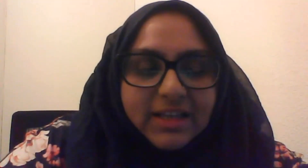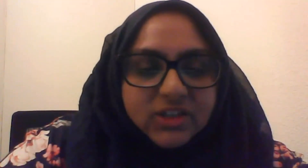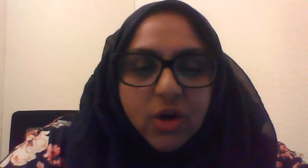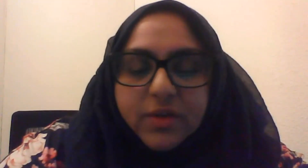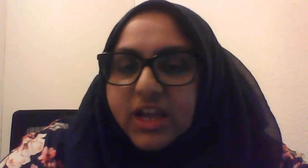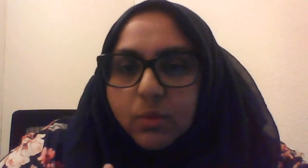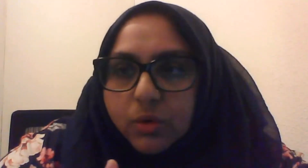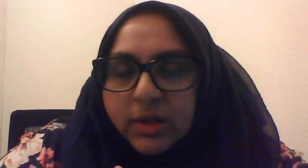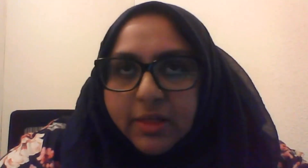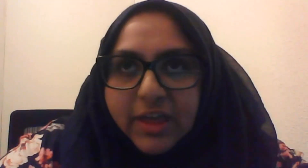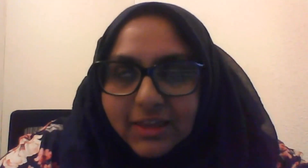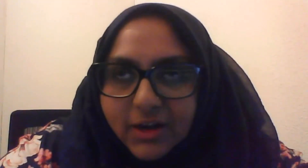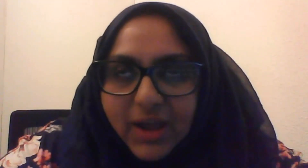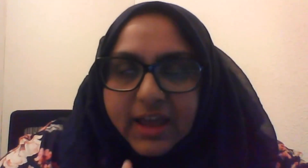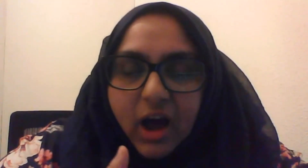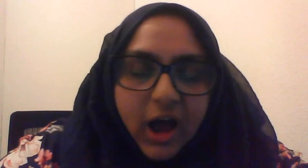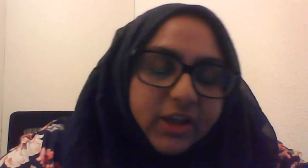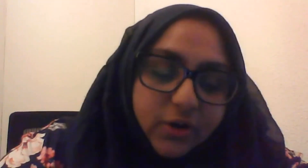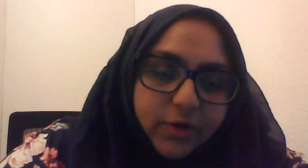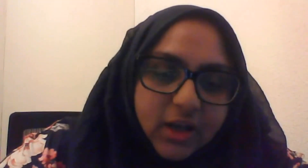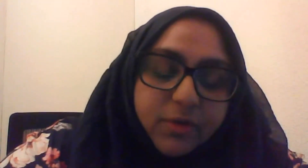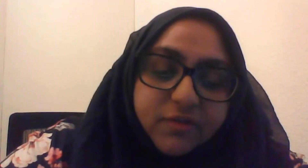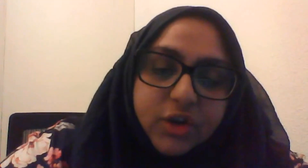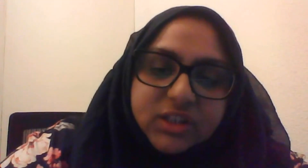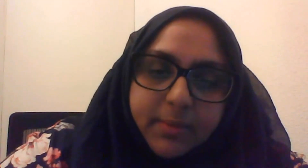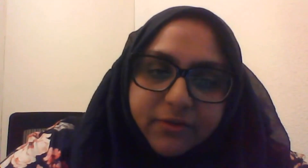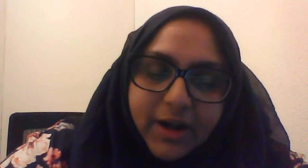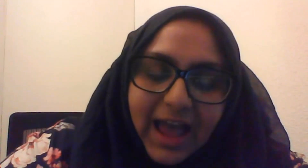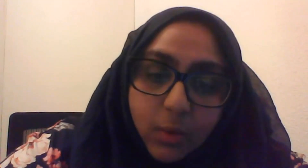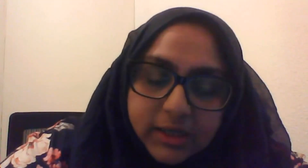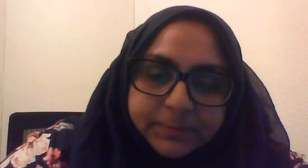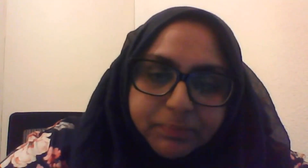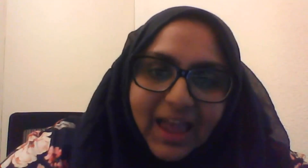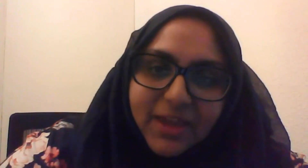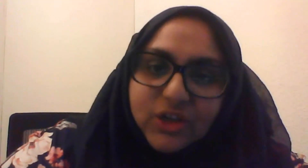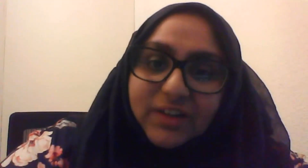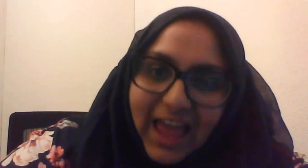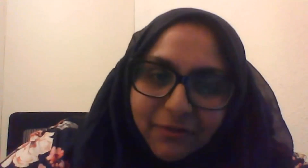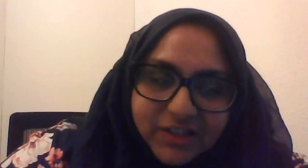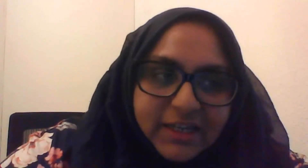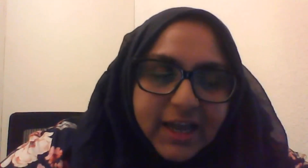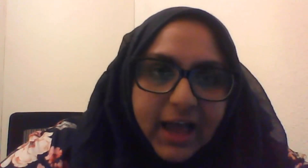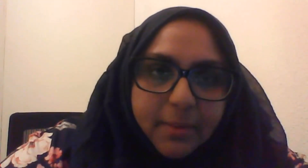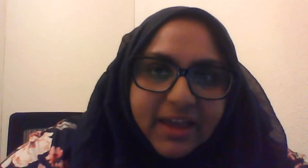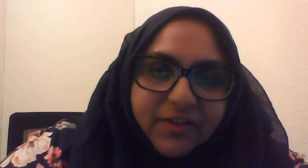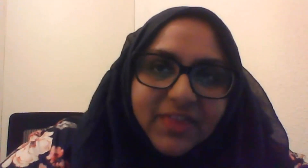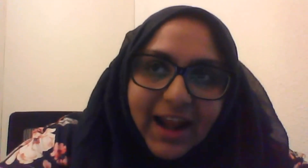it's not that it will think that, okay, you know, for example, if you've gone swimming for an hour and then you've left, If in that